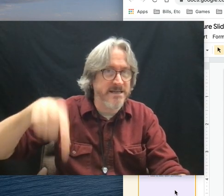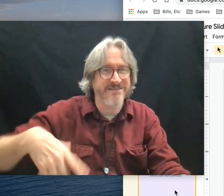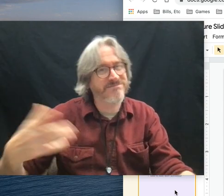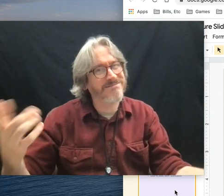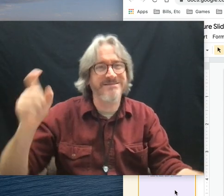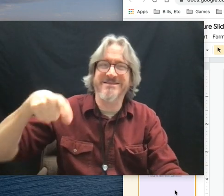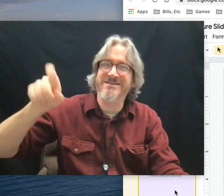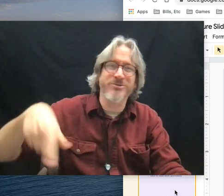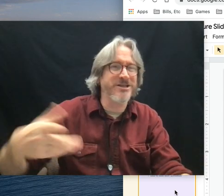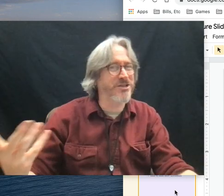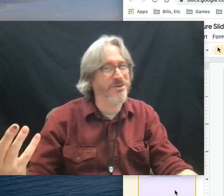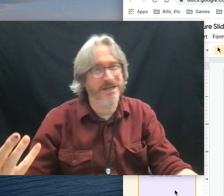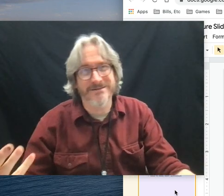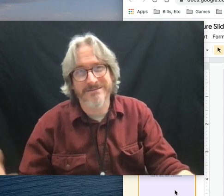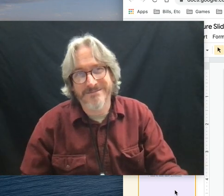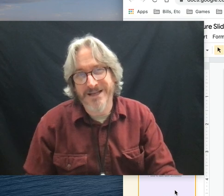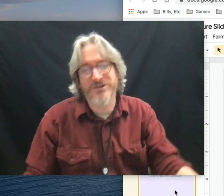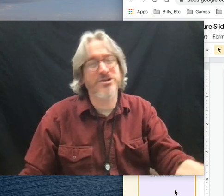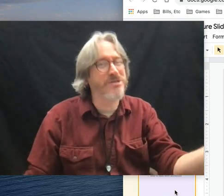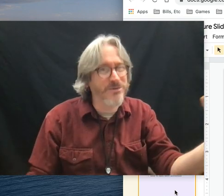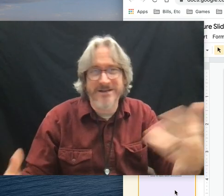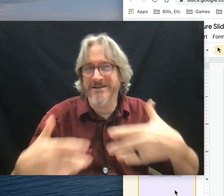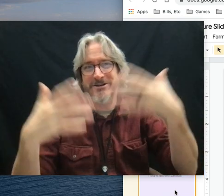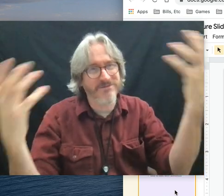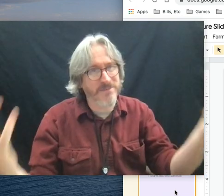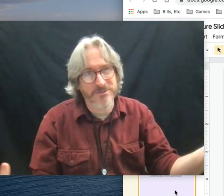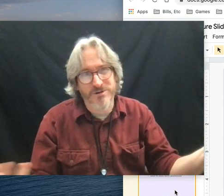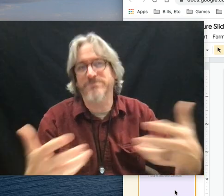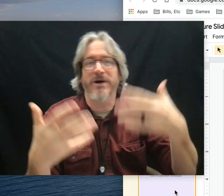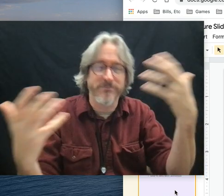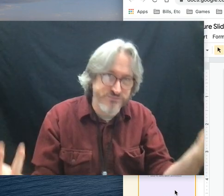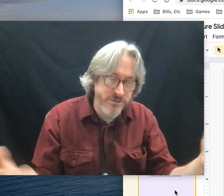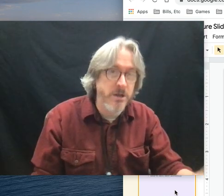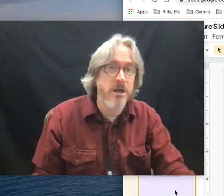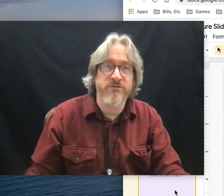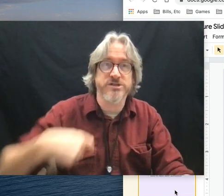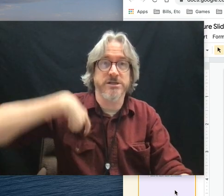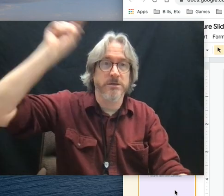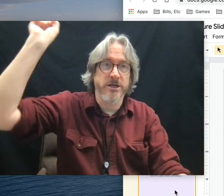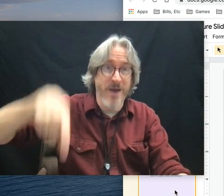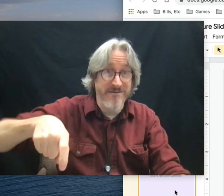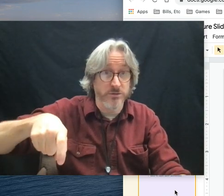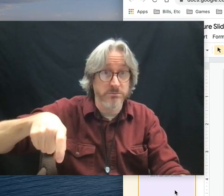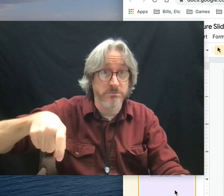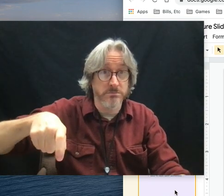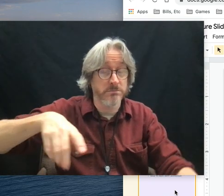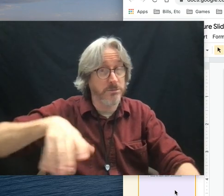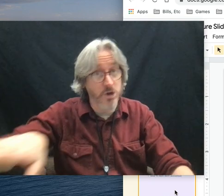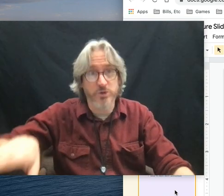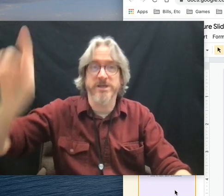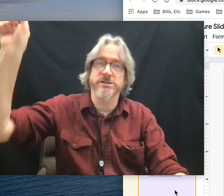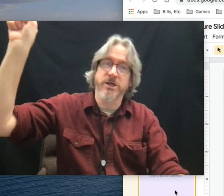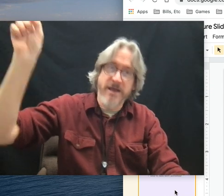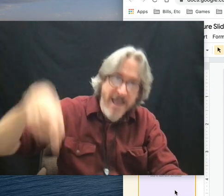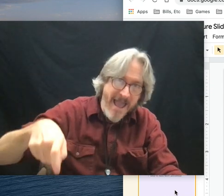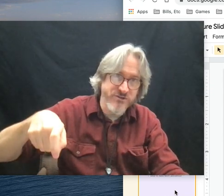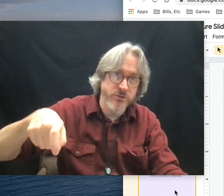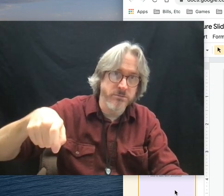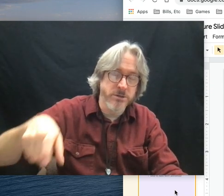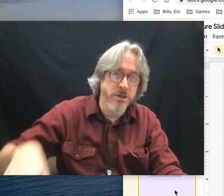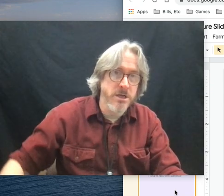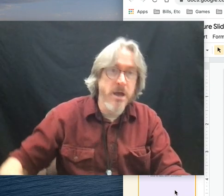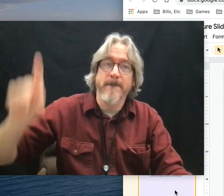more tentative. You really should do it. If you don't do it, you're going to have to pay the price, but versus you have to. No choice,